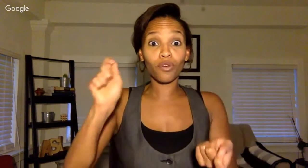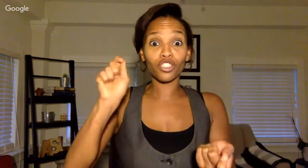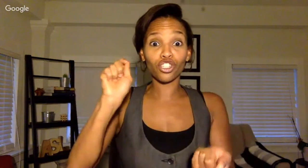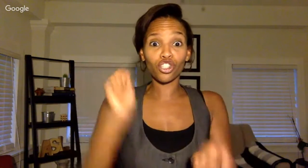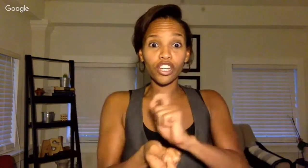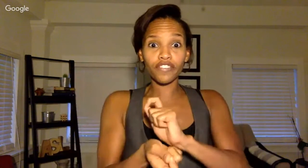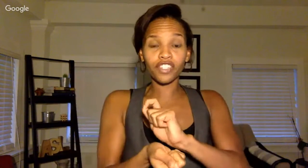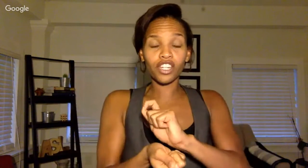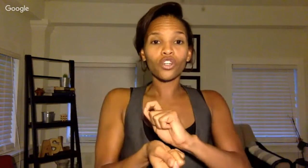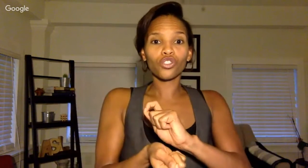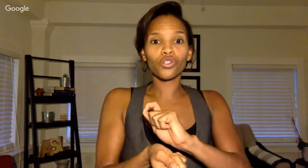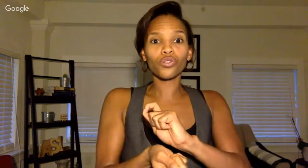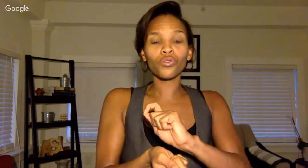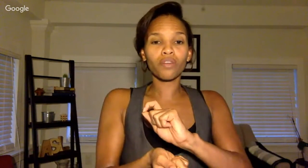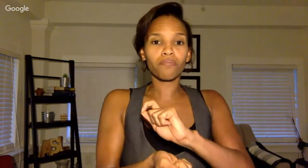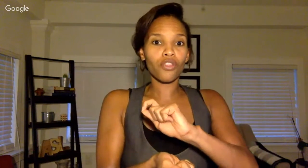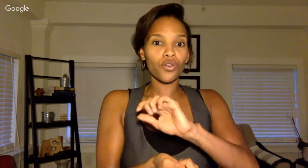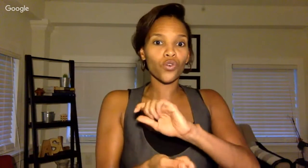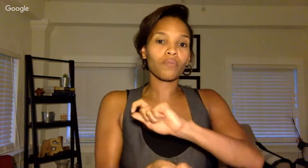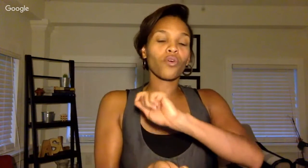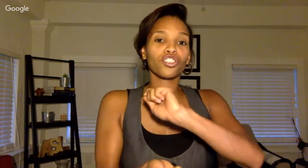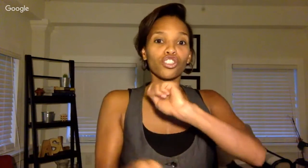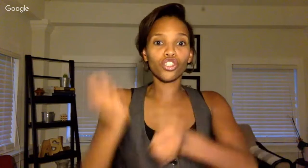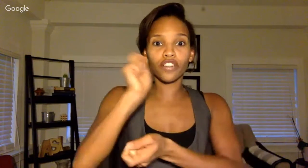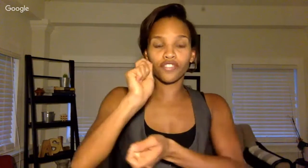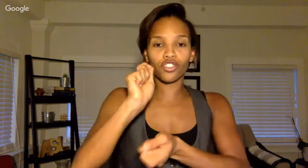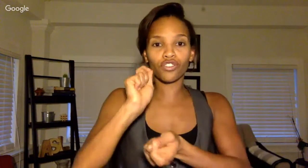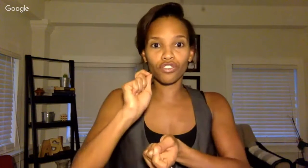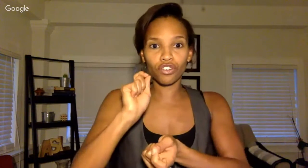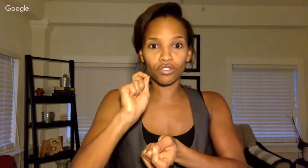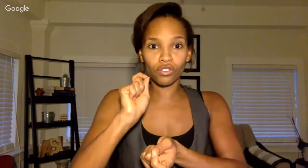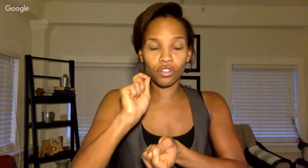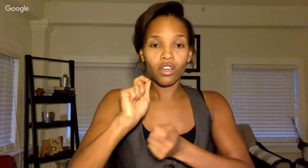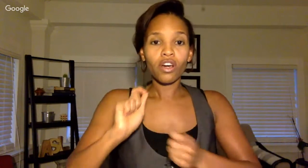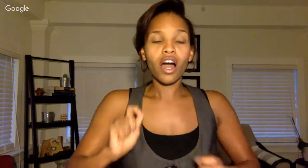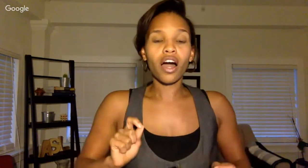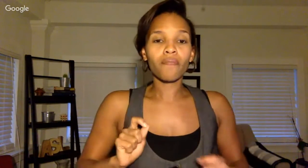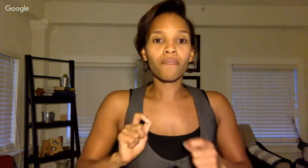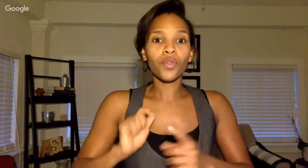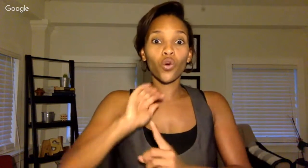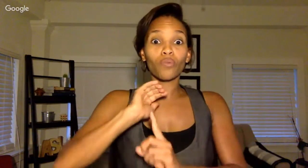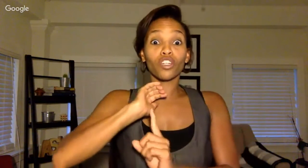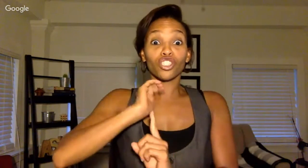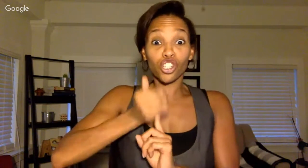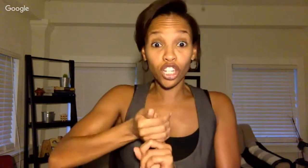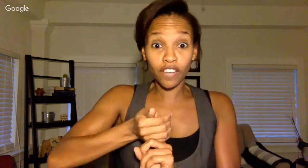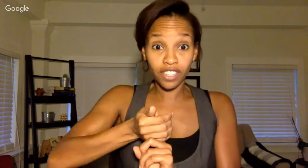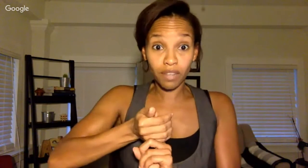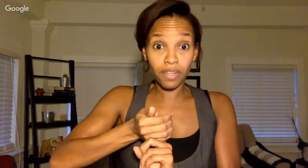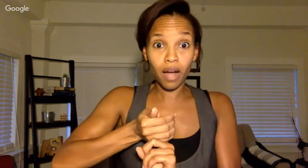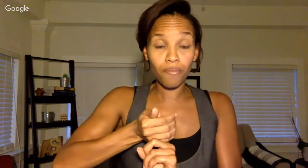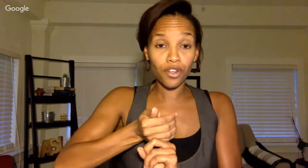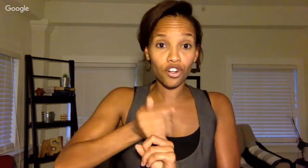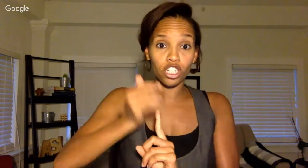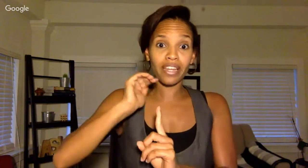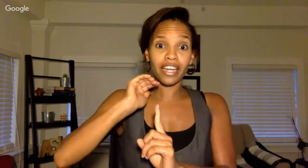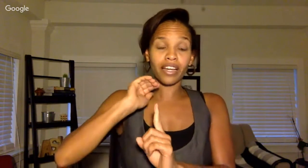to shift to the mother, or I'm going to shift to the nurse, or I'm going to shift and become the nurse, meaning